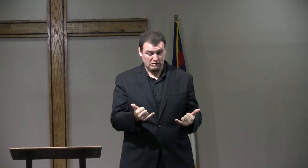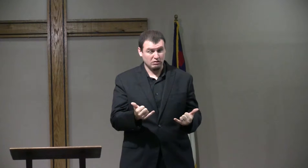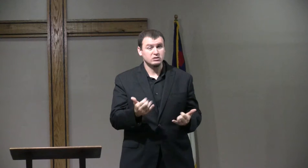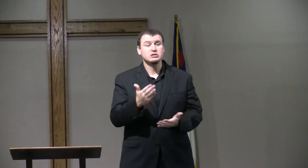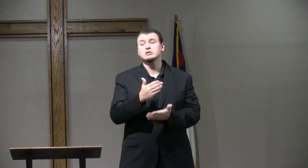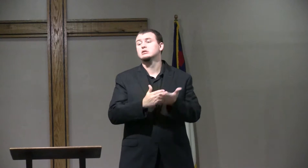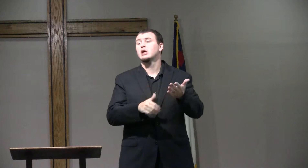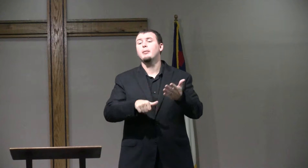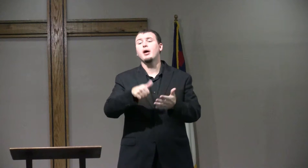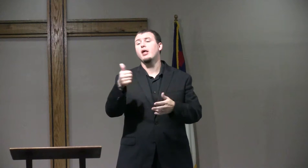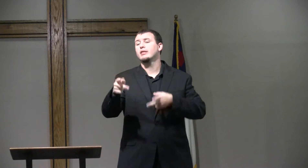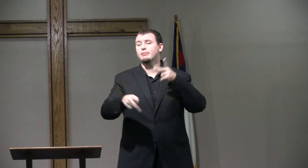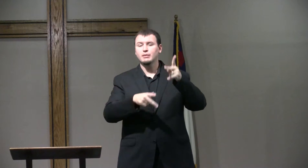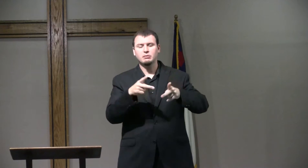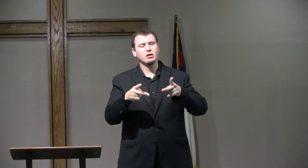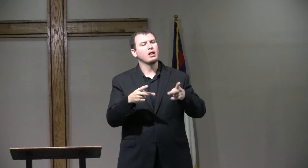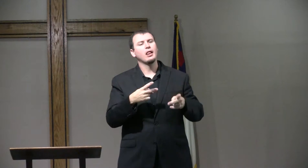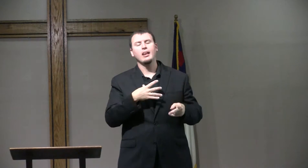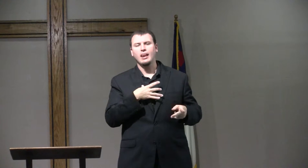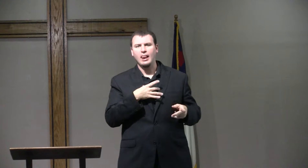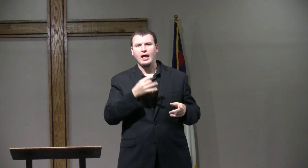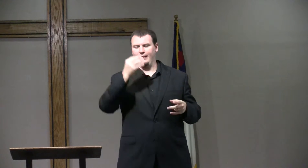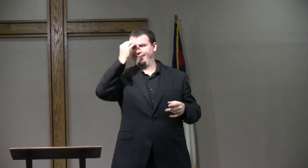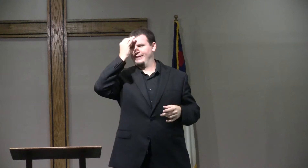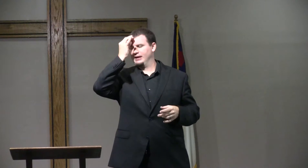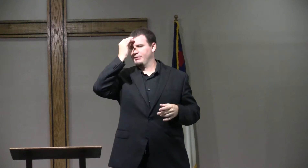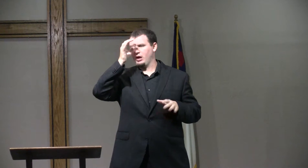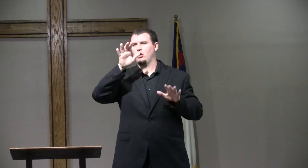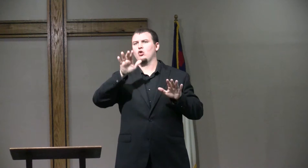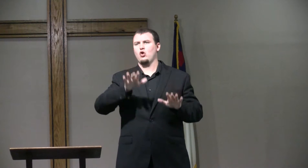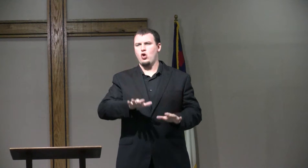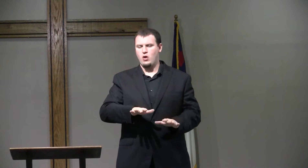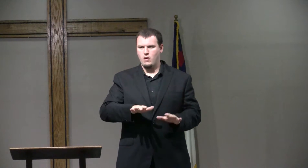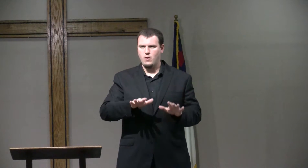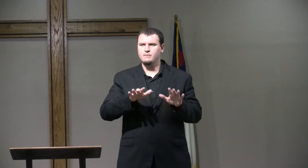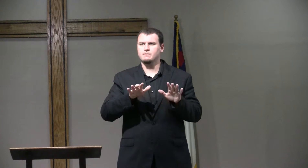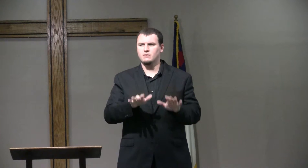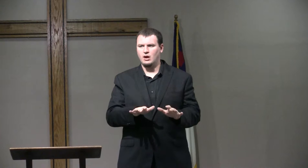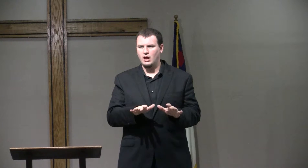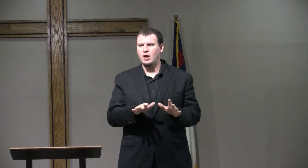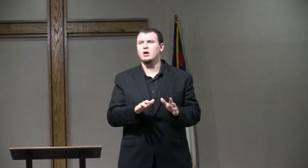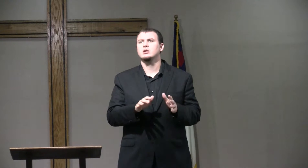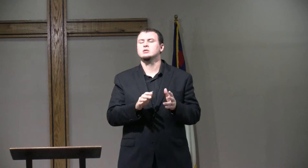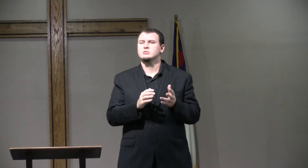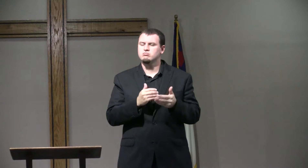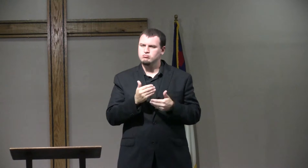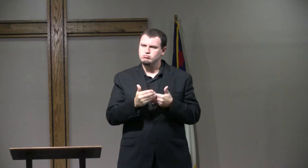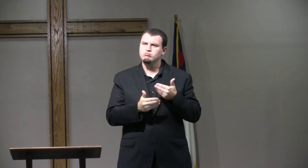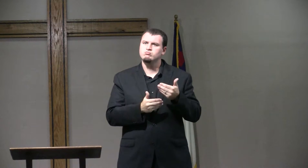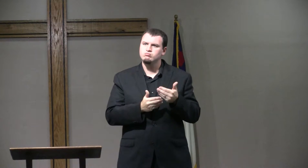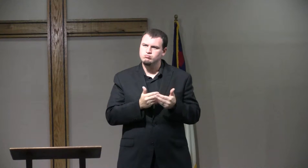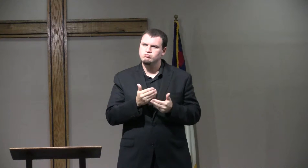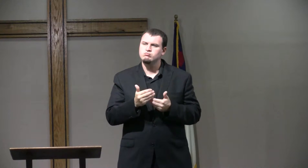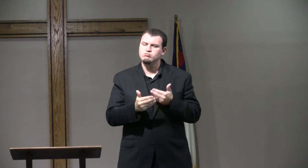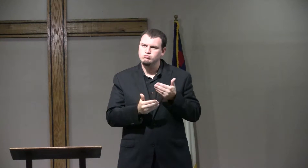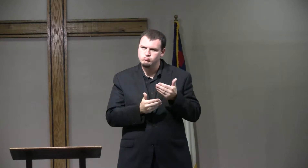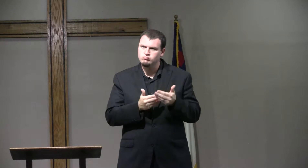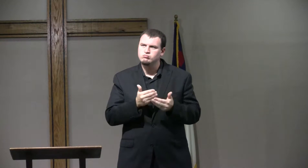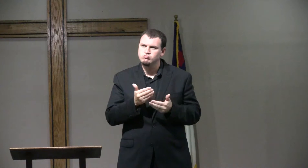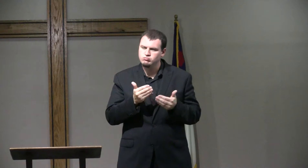right away. Some people, they like to think about it and take time to calm down and cool off